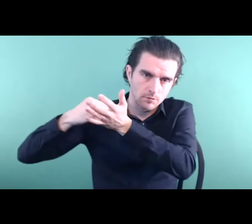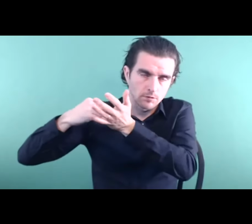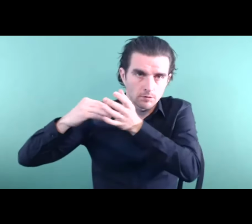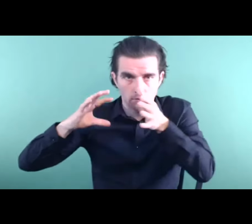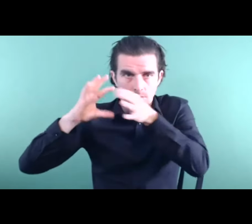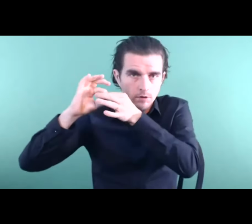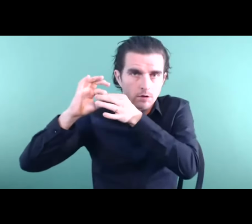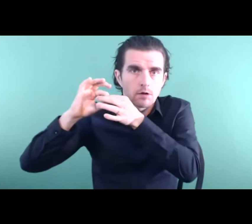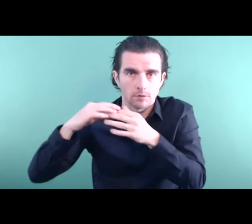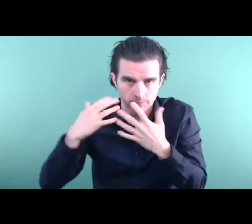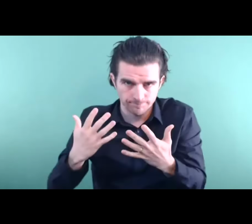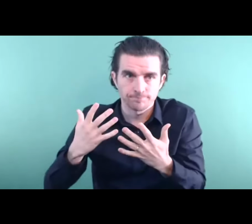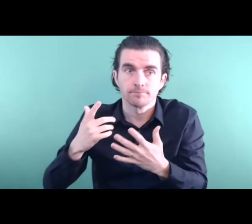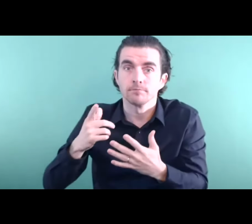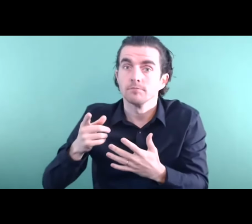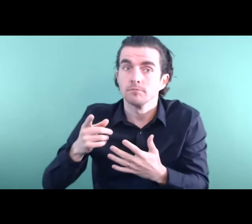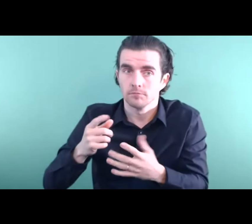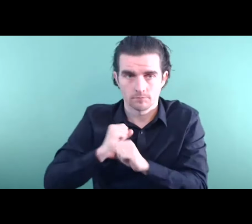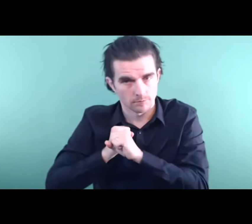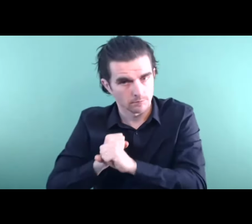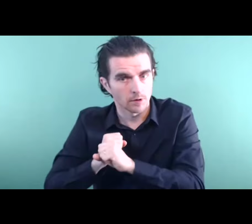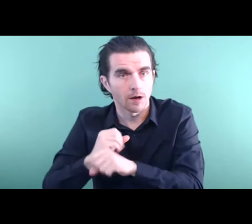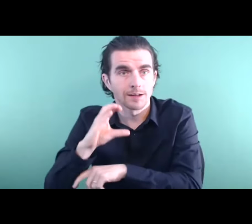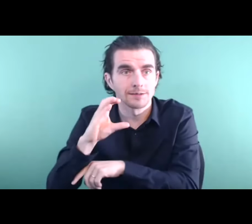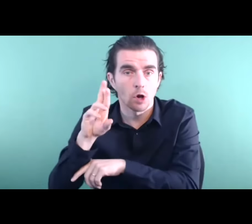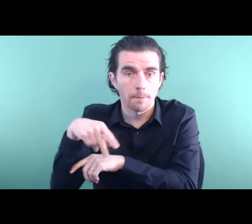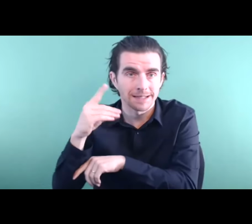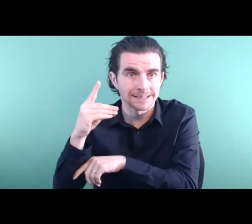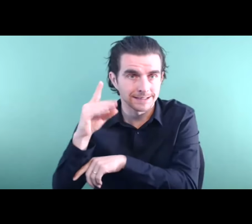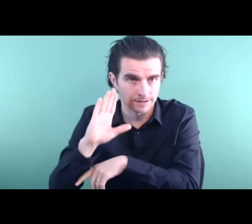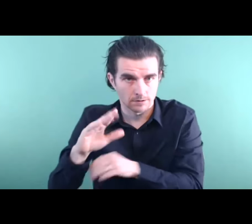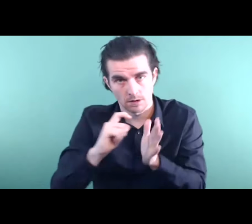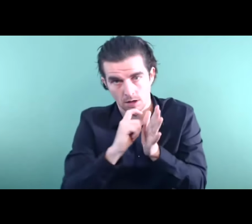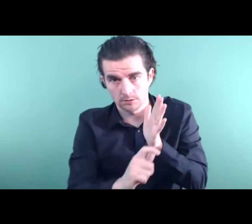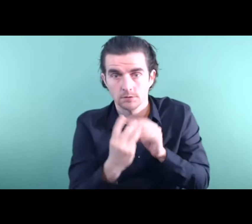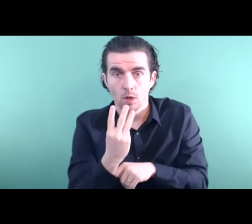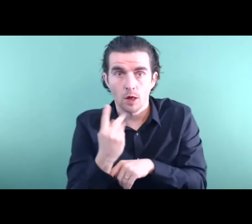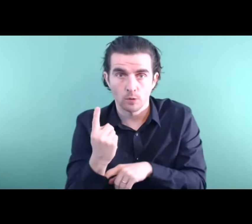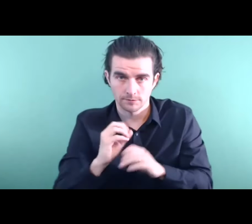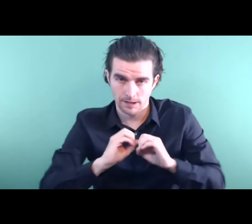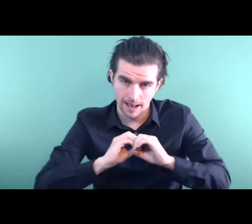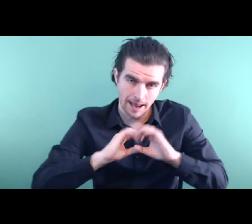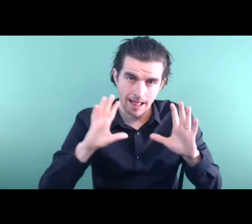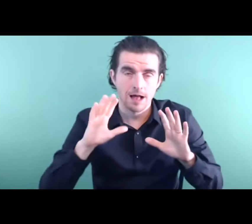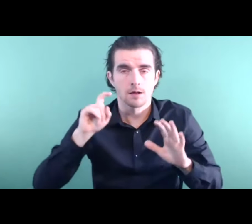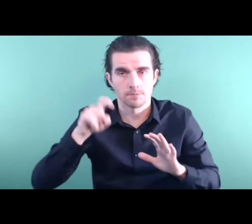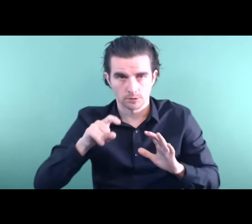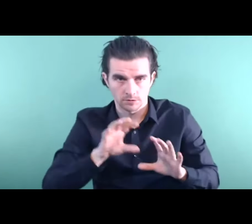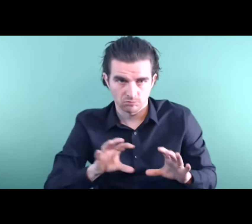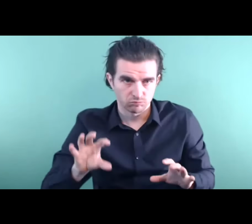conclusions aimed at the data collection. For example, one of the recommendations was